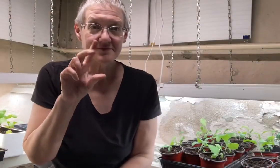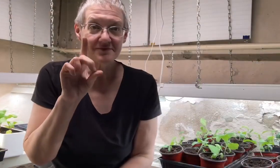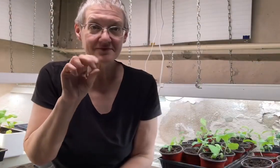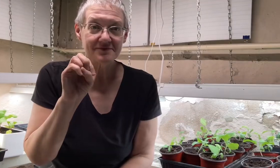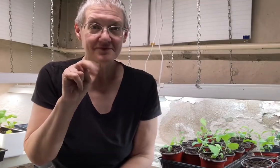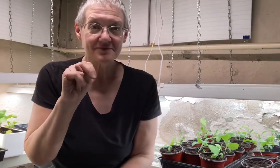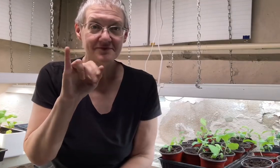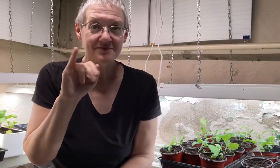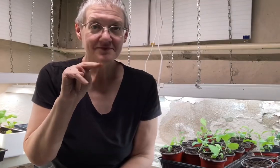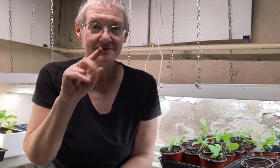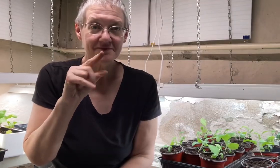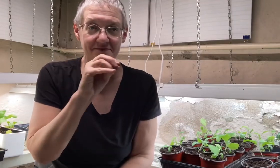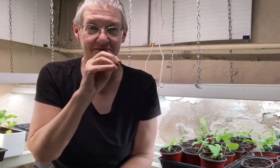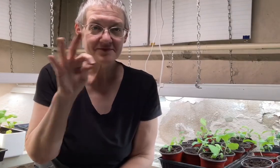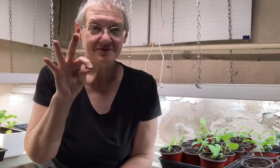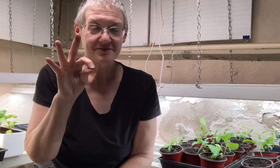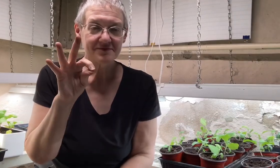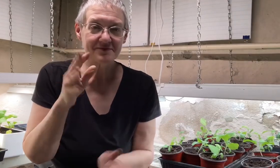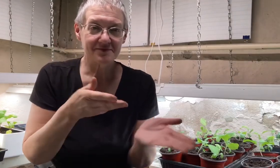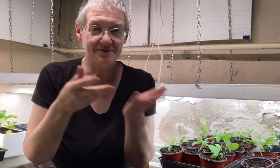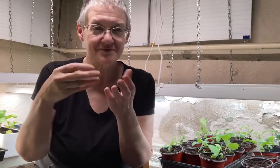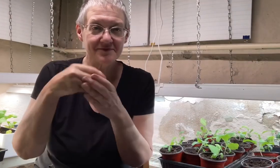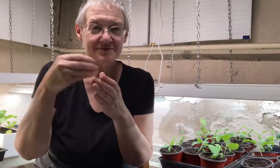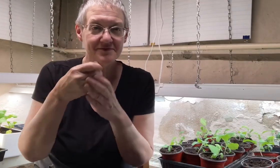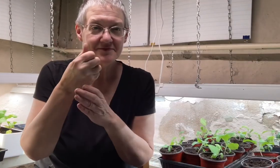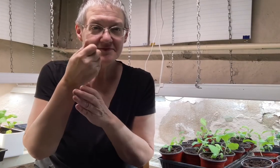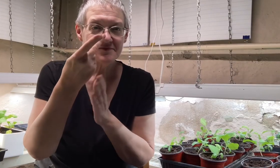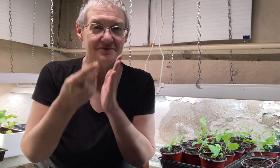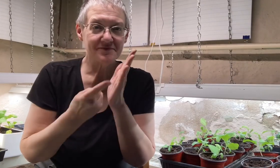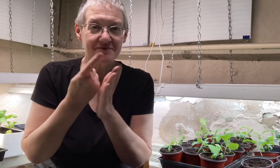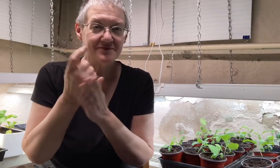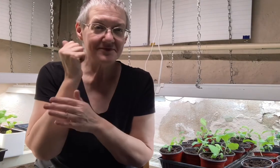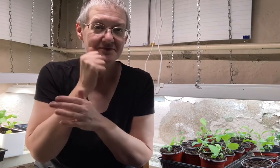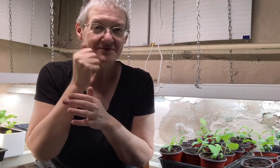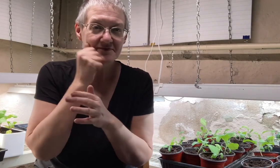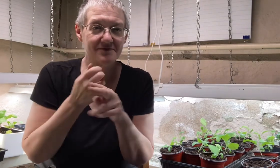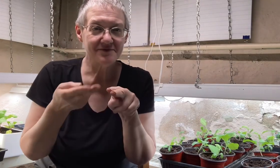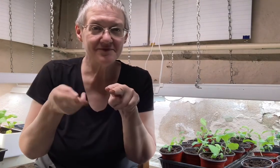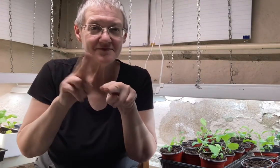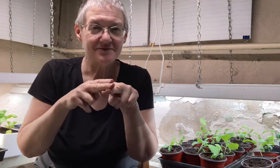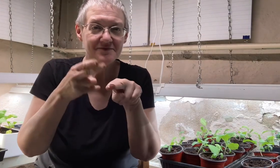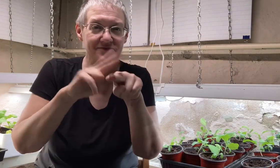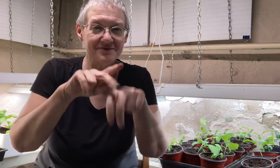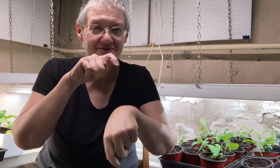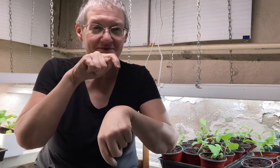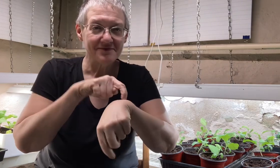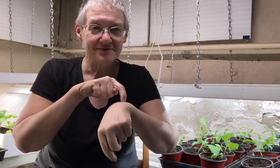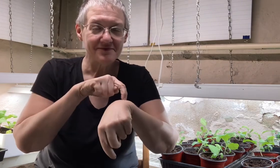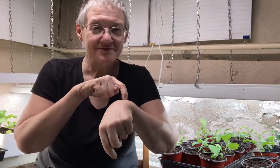We're going to start hardening these off, bringing them outside several hours a day and increasing the time